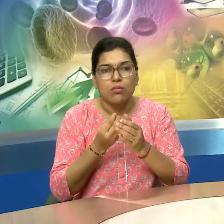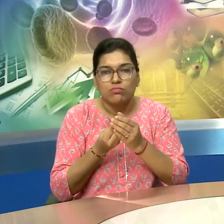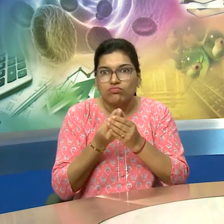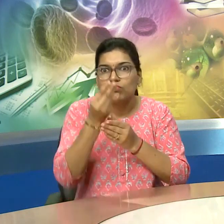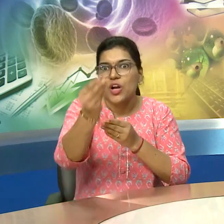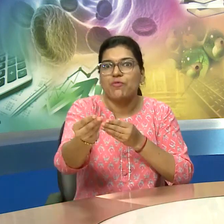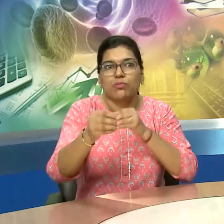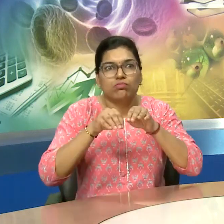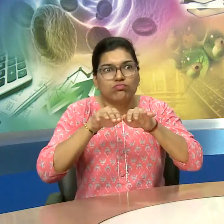trees.